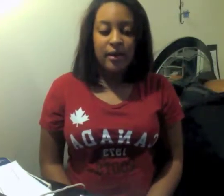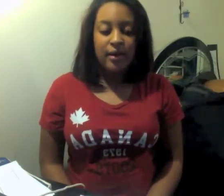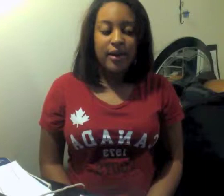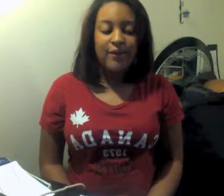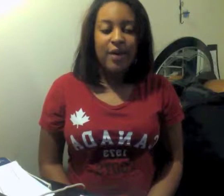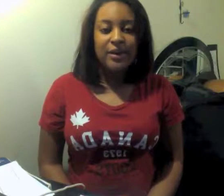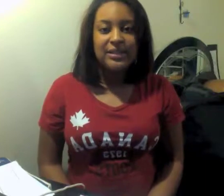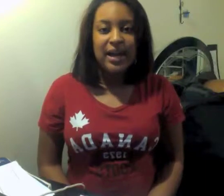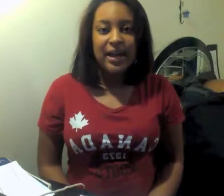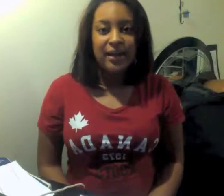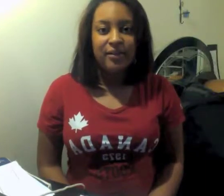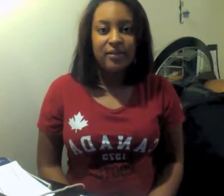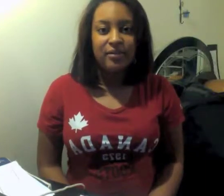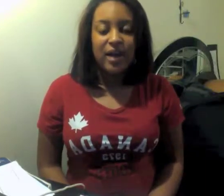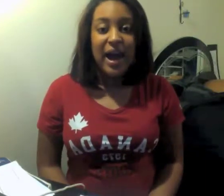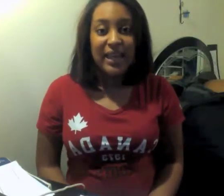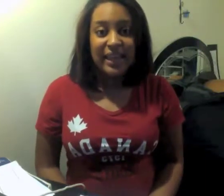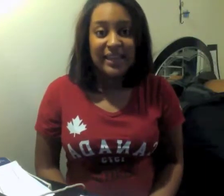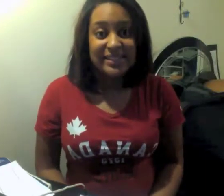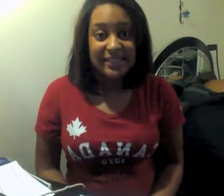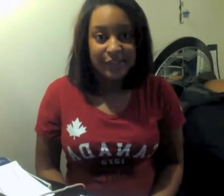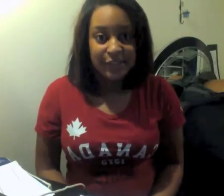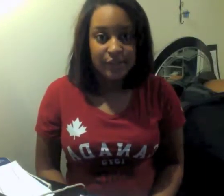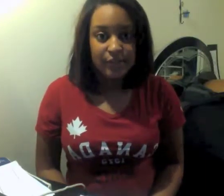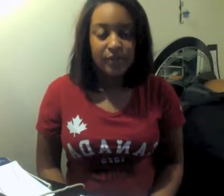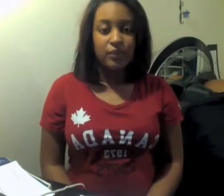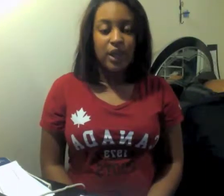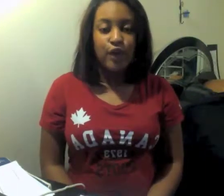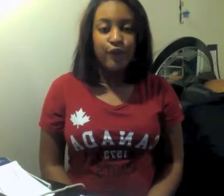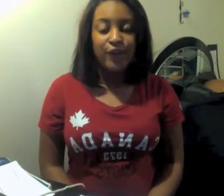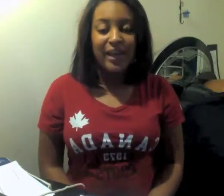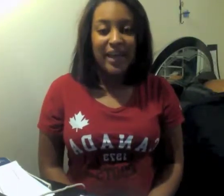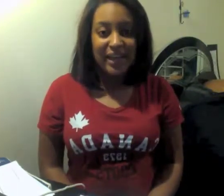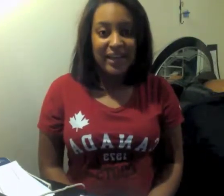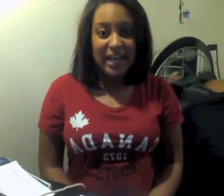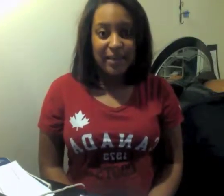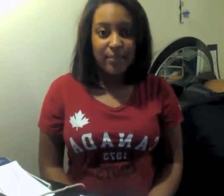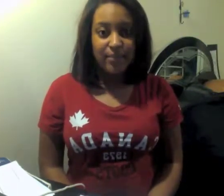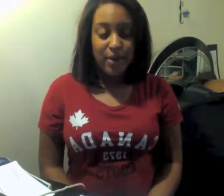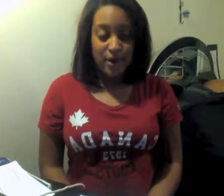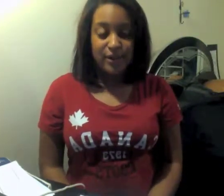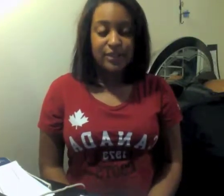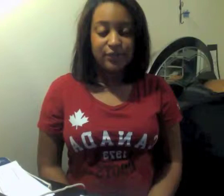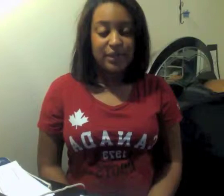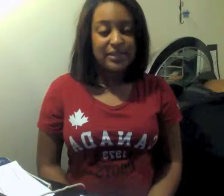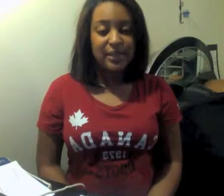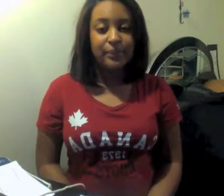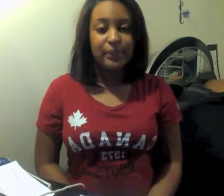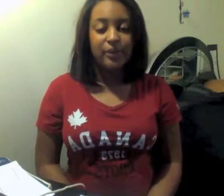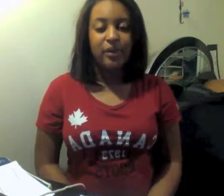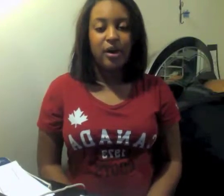if I were to sign, I like cereal, for the head nod pause, for example, it would go,